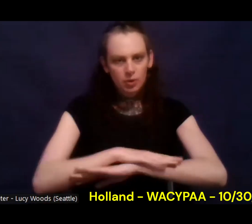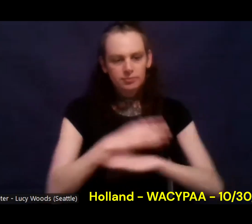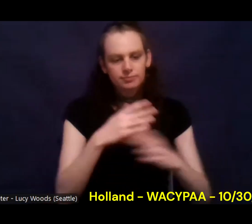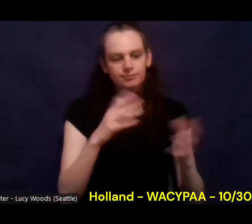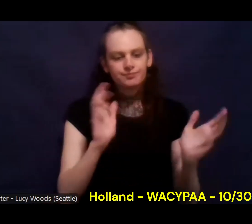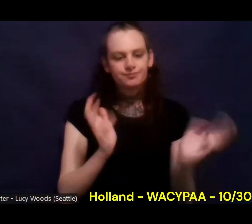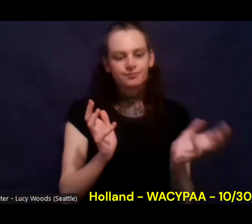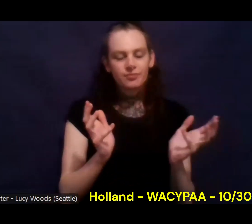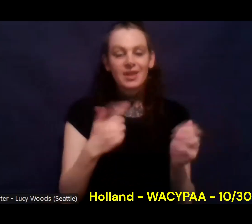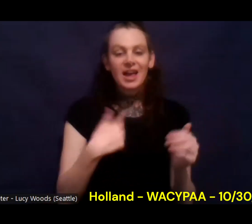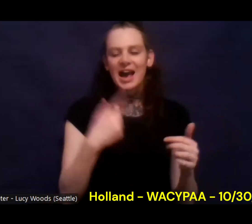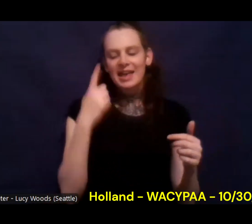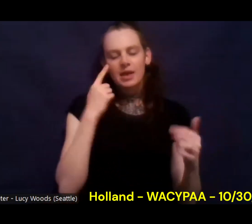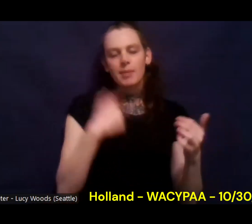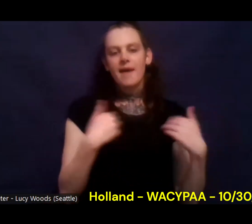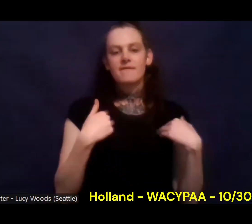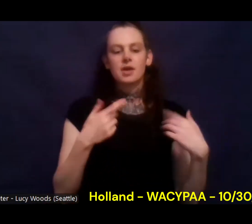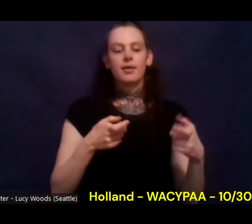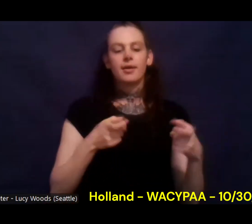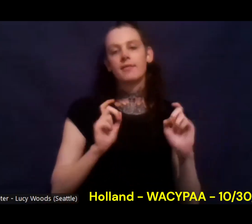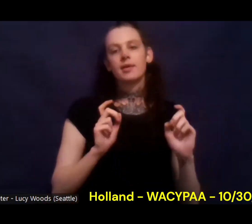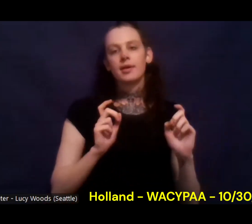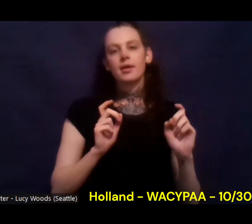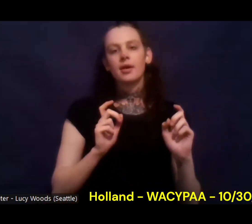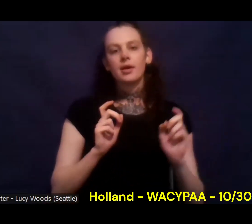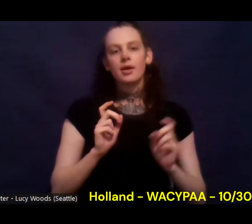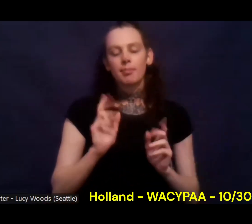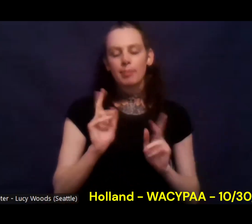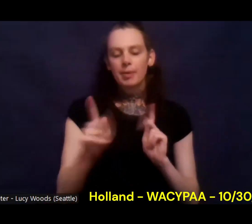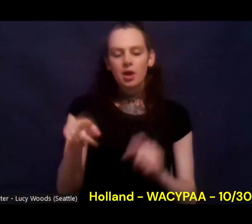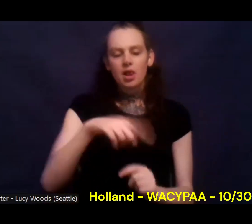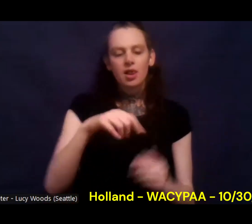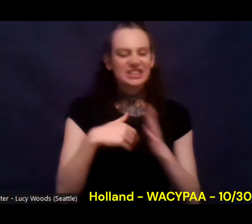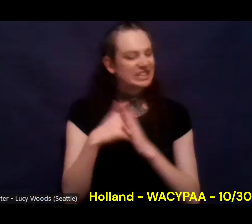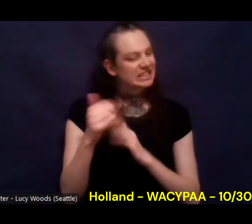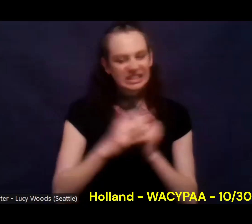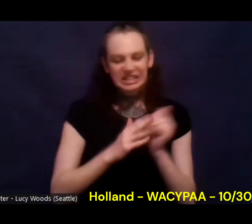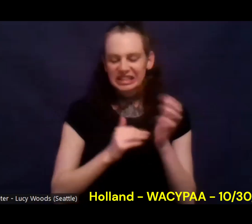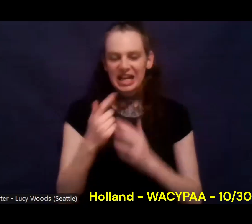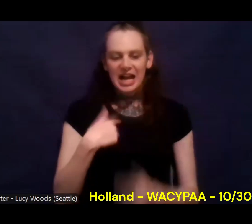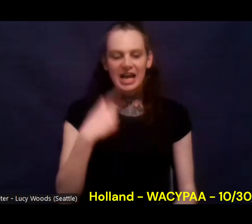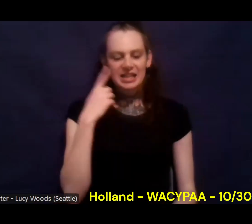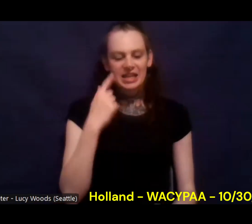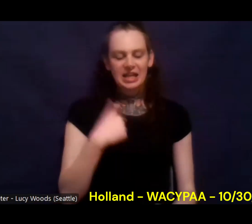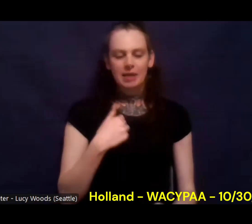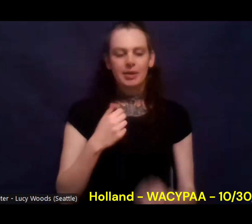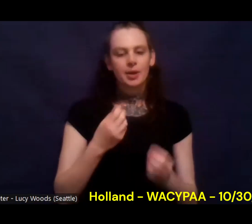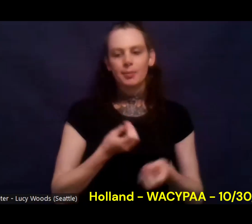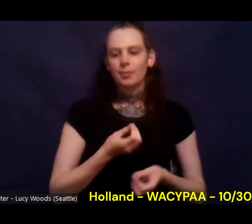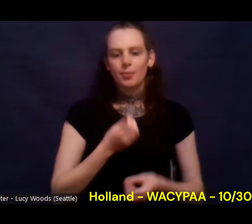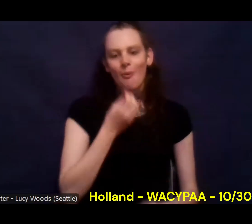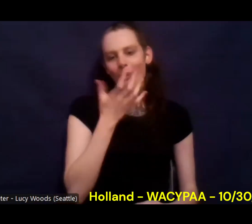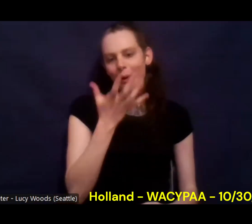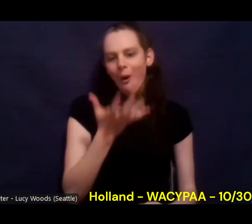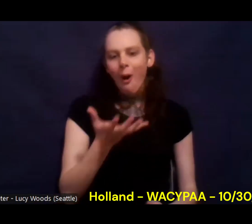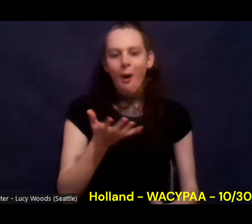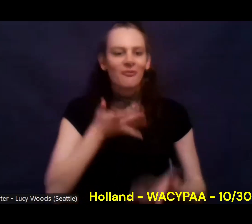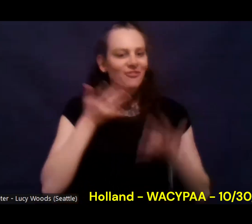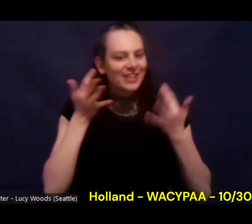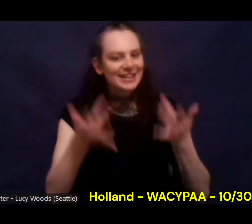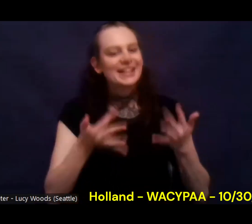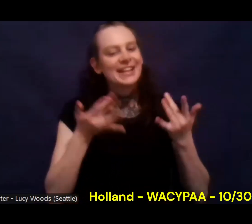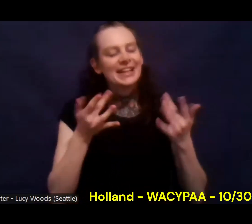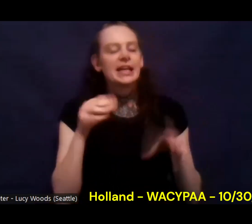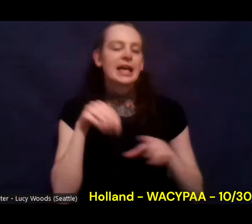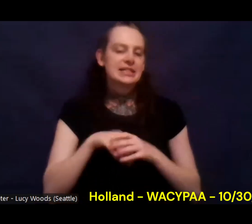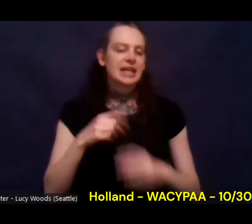who are uncomfortable for some reason think I'm like warm and approachable, which is wild to me because I'm like thorny and prickly on the inside. But I love talking